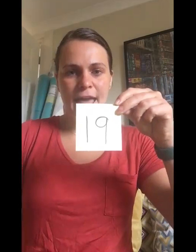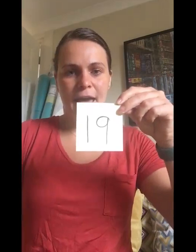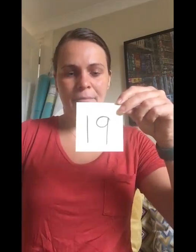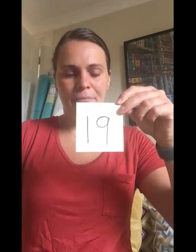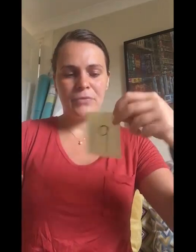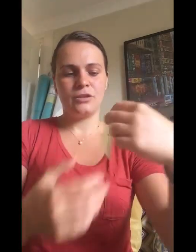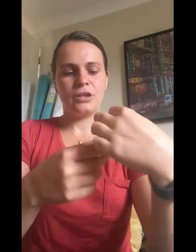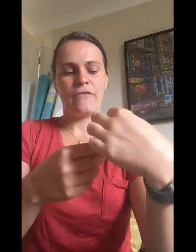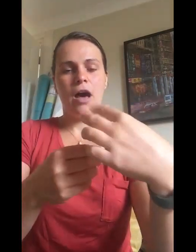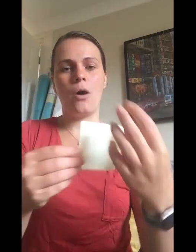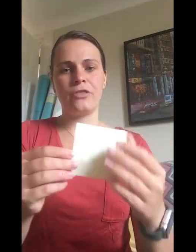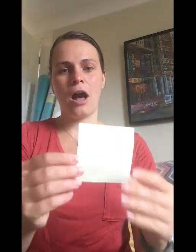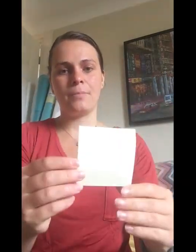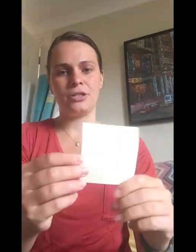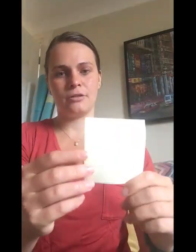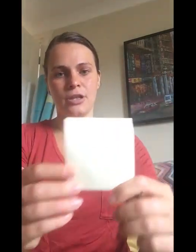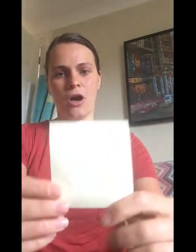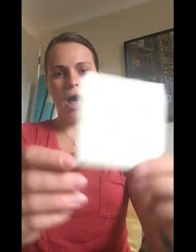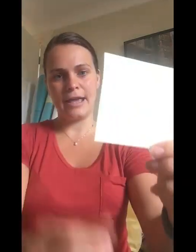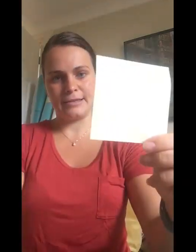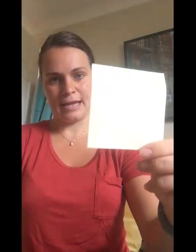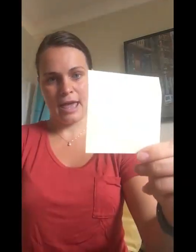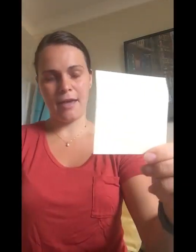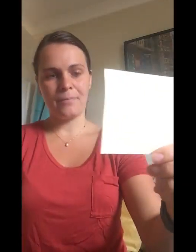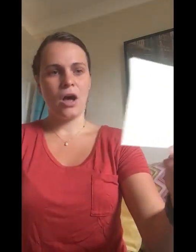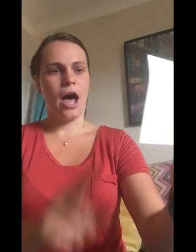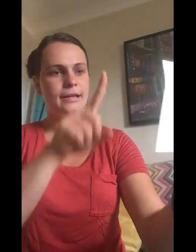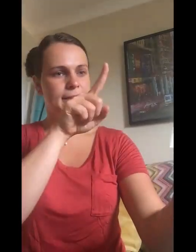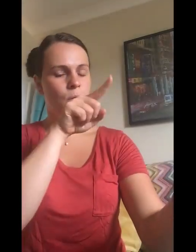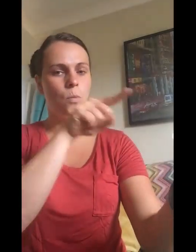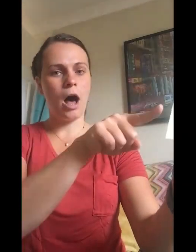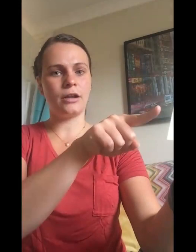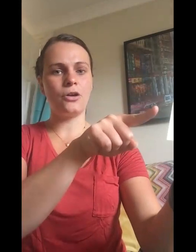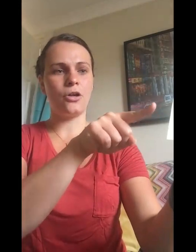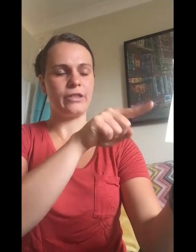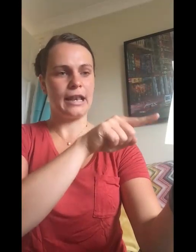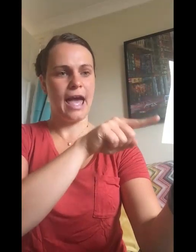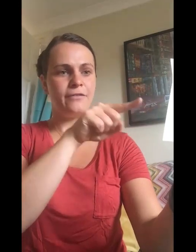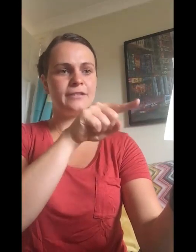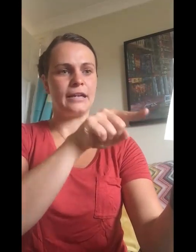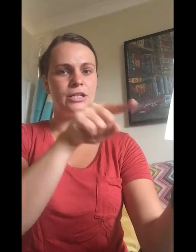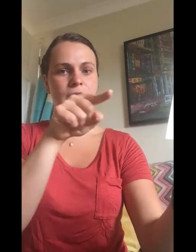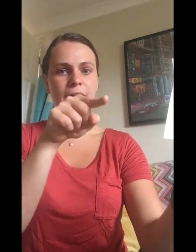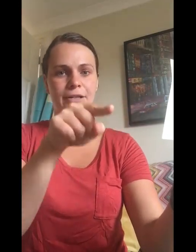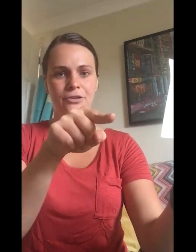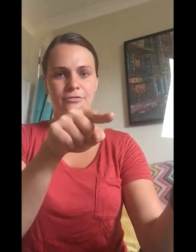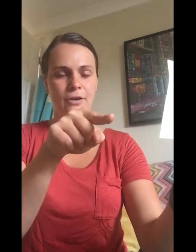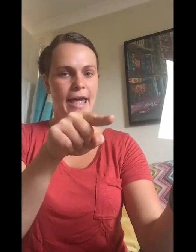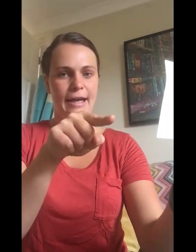yeah, so if I hold that up so that I can see it, I can see a 1 on the left and a 9 on the right,